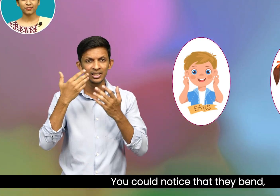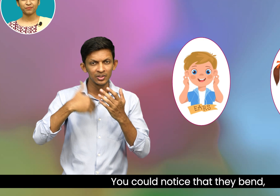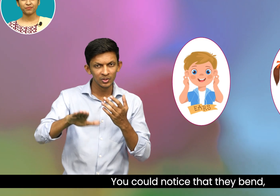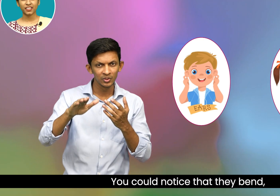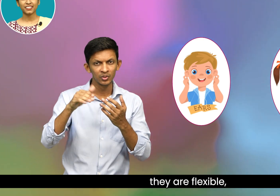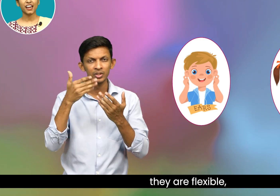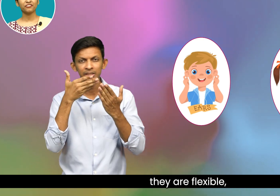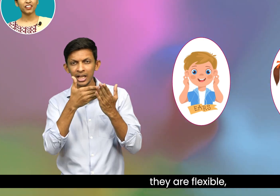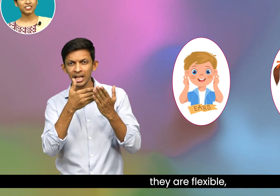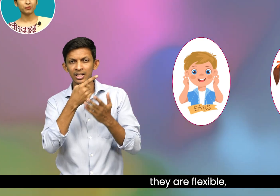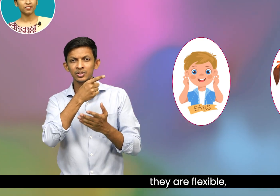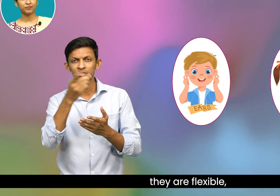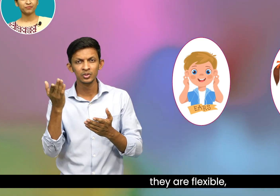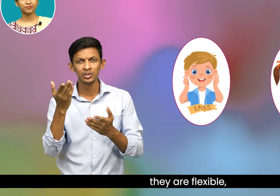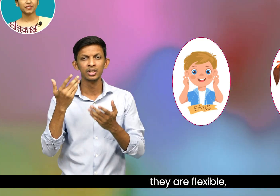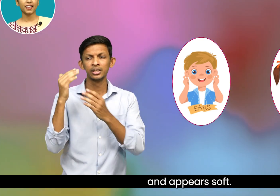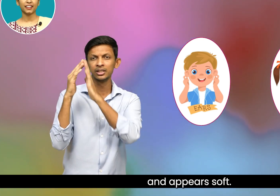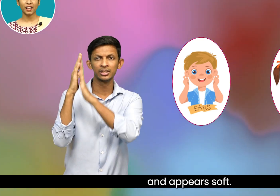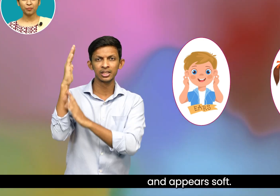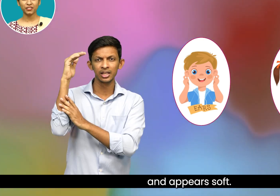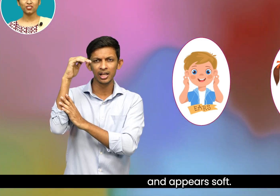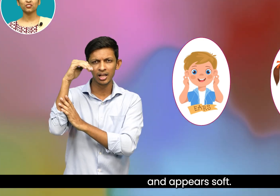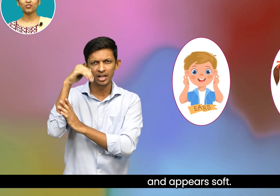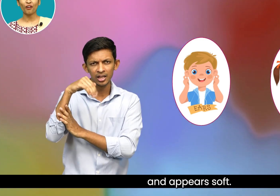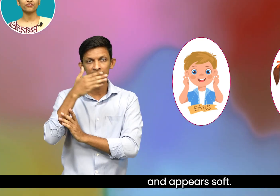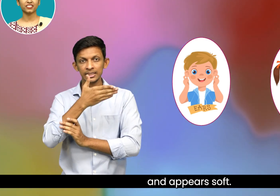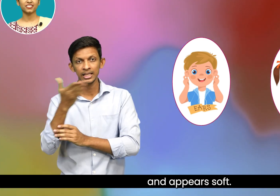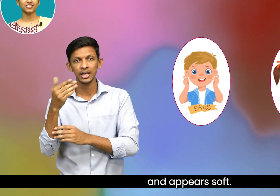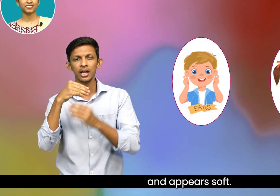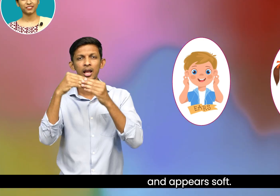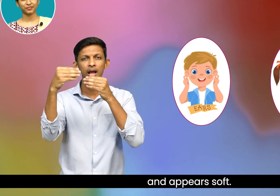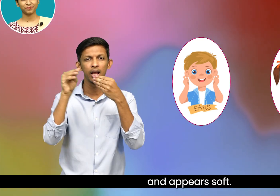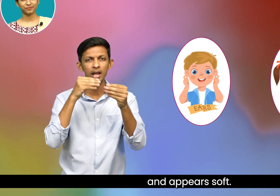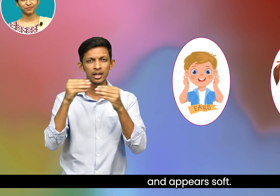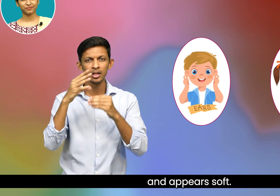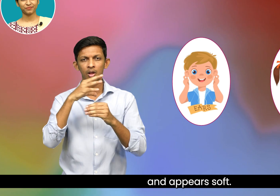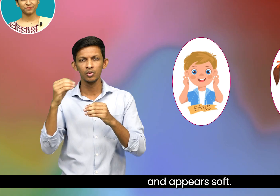bend, they are flexible and appear soft.